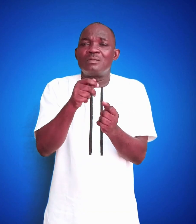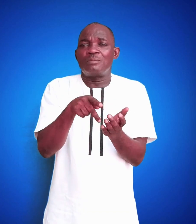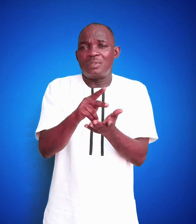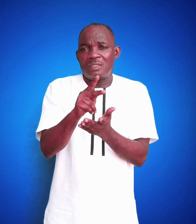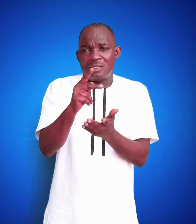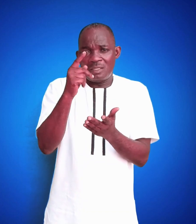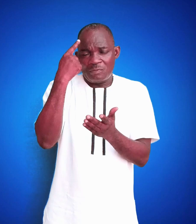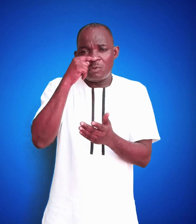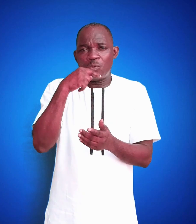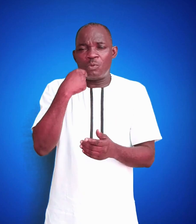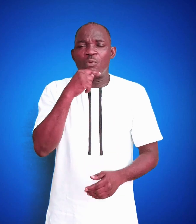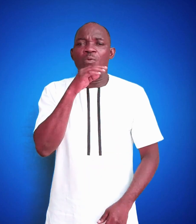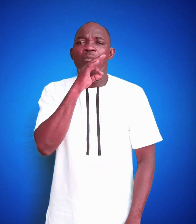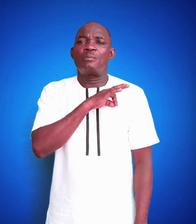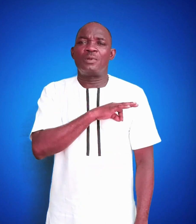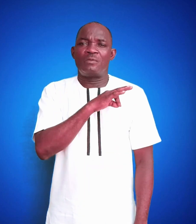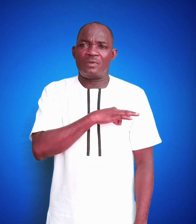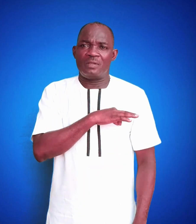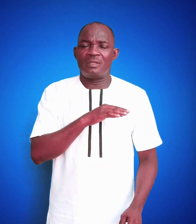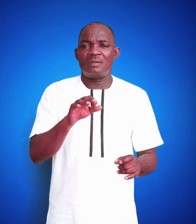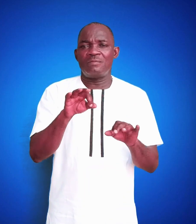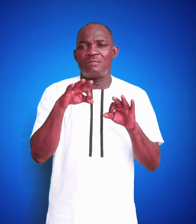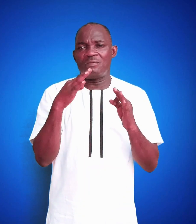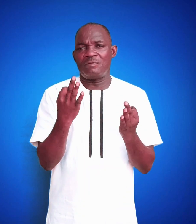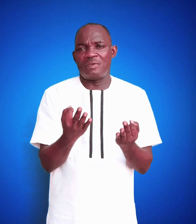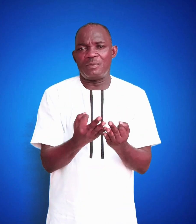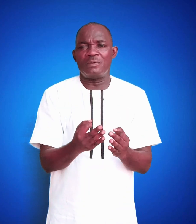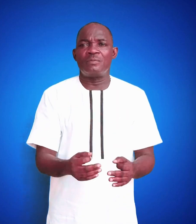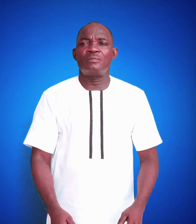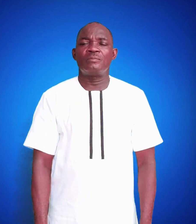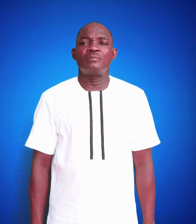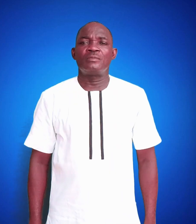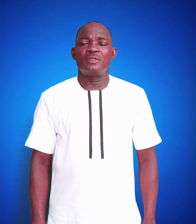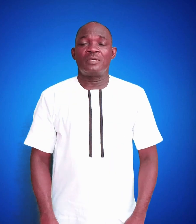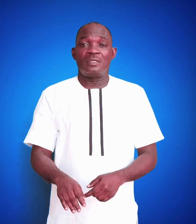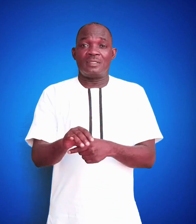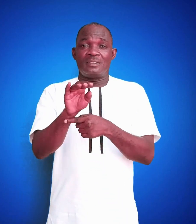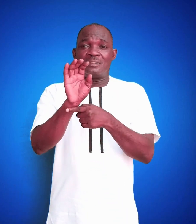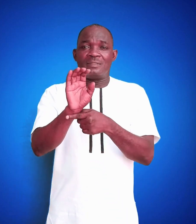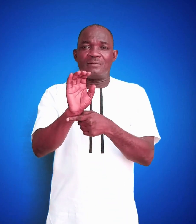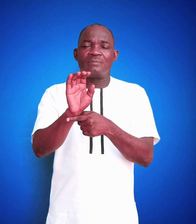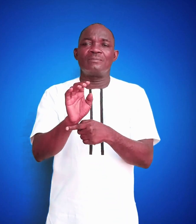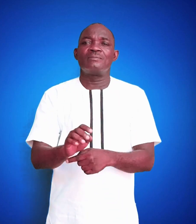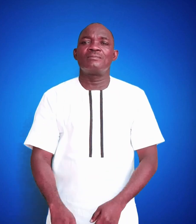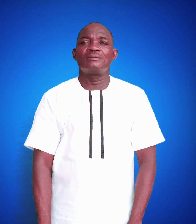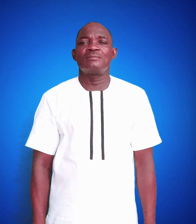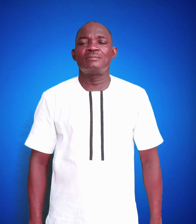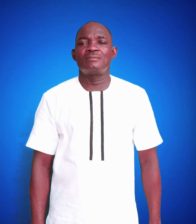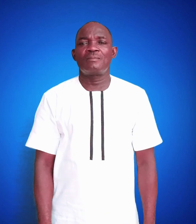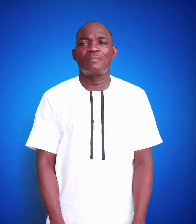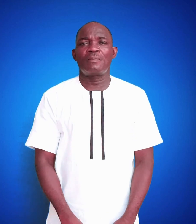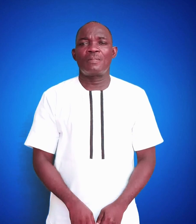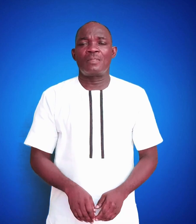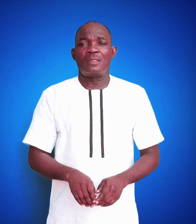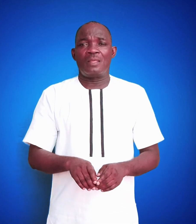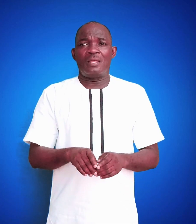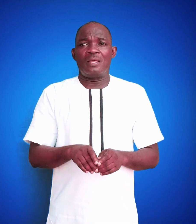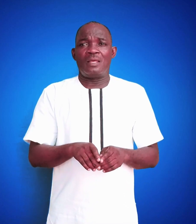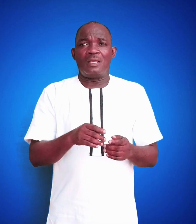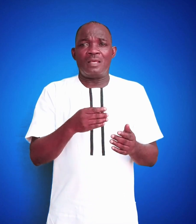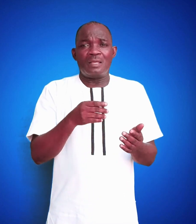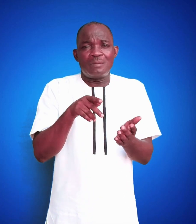to beneficiary households. C. The